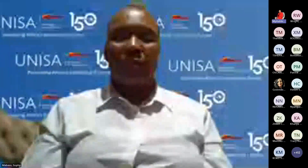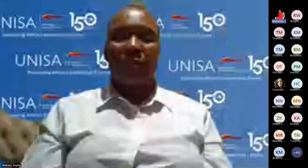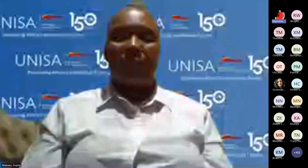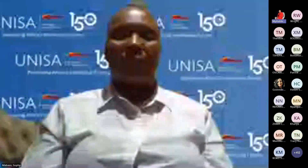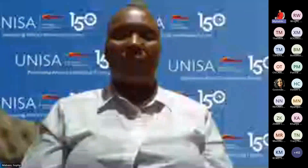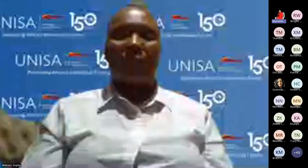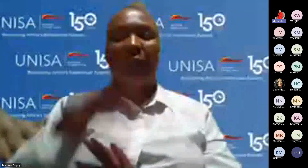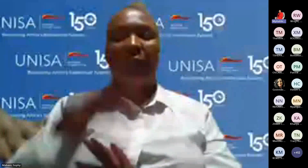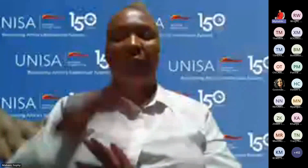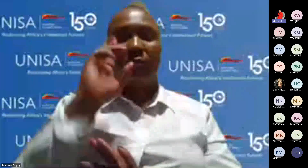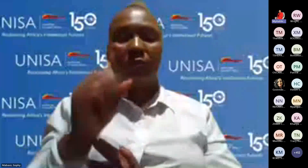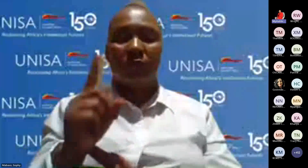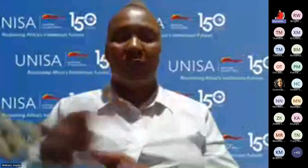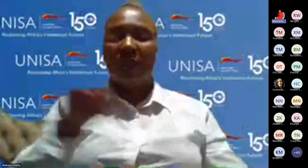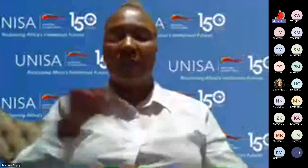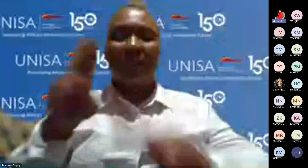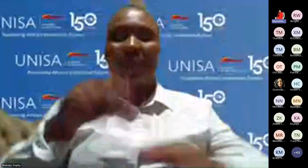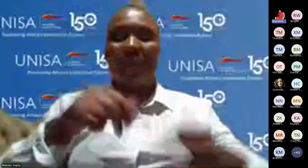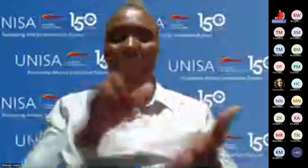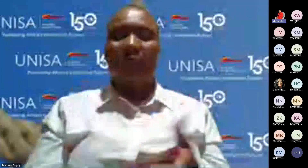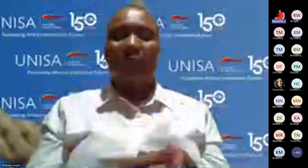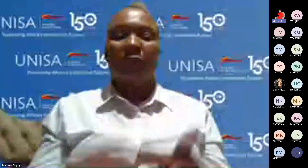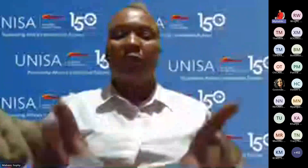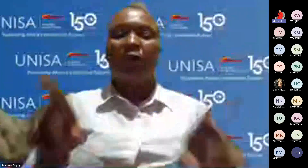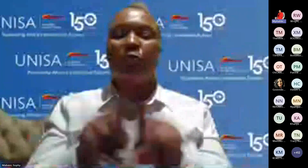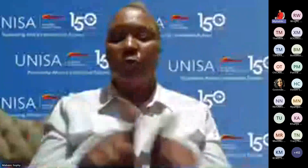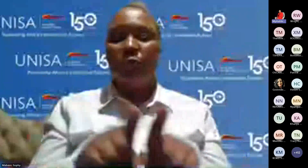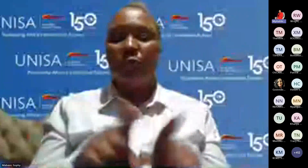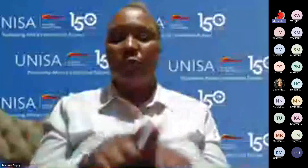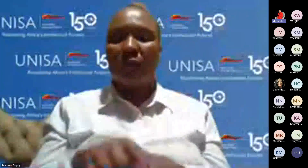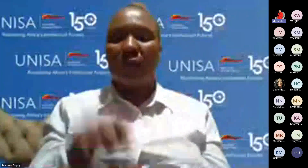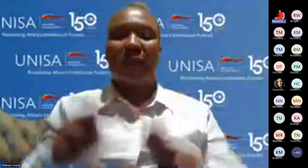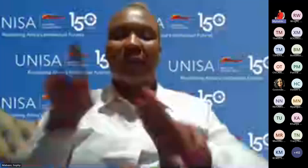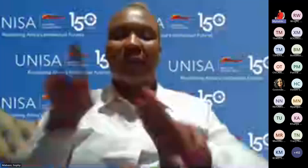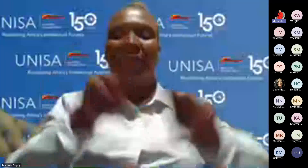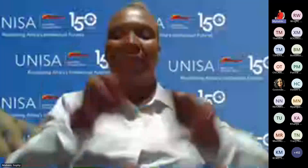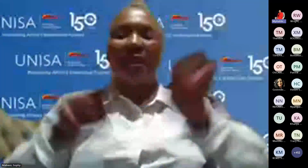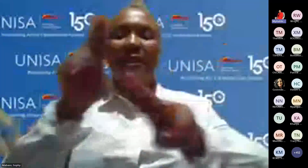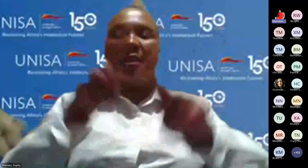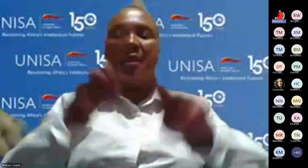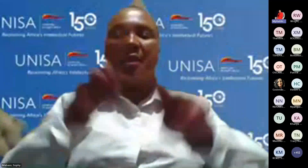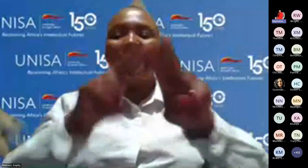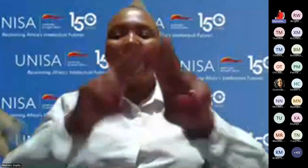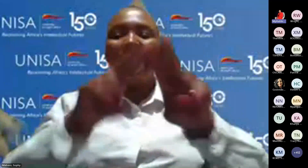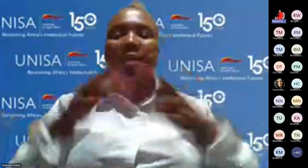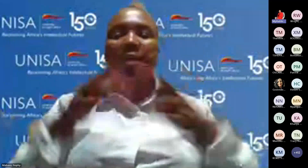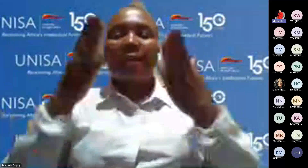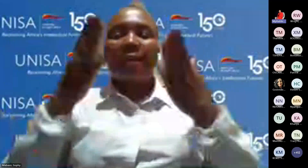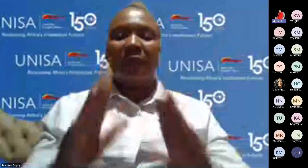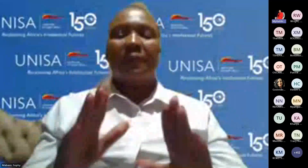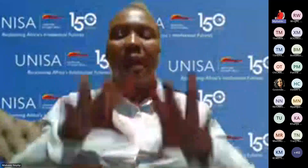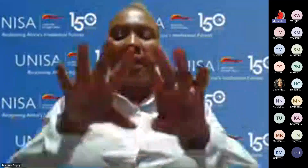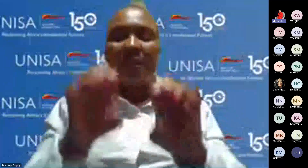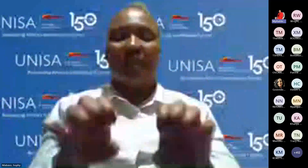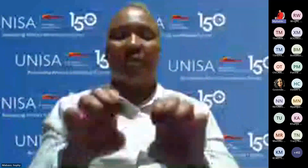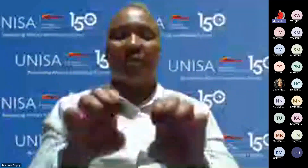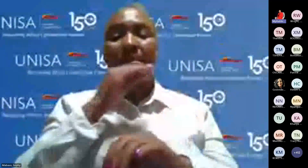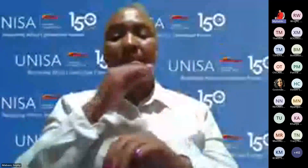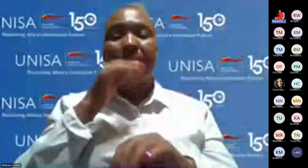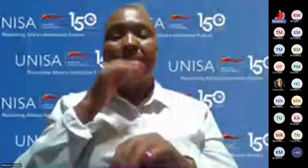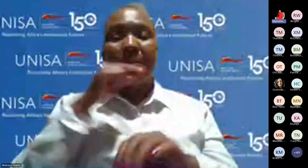Remember, Invigilator app is like that Invigilator in a physical exam. Isn't it? In physical exam, there will